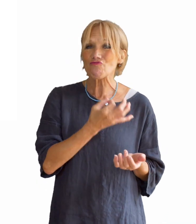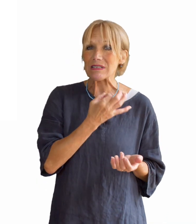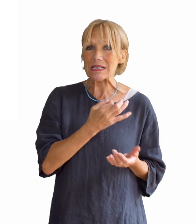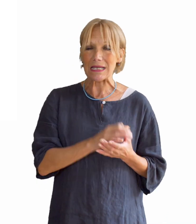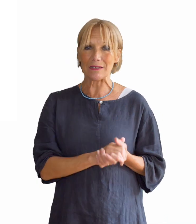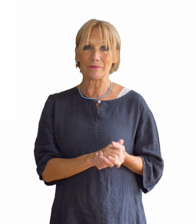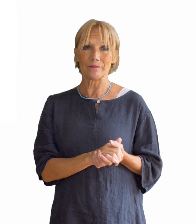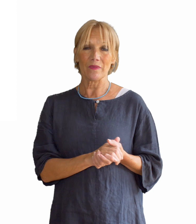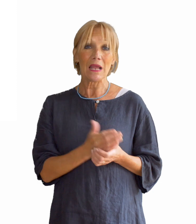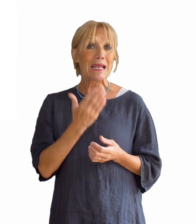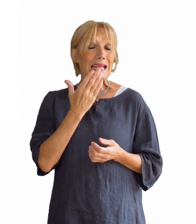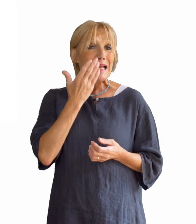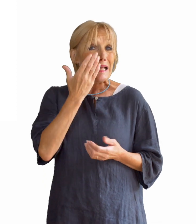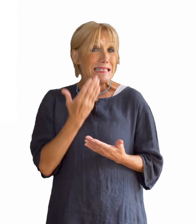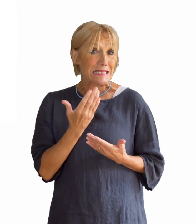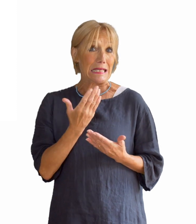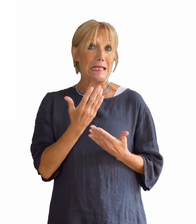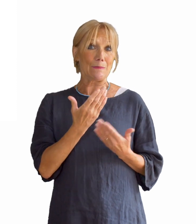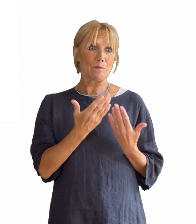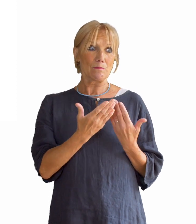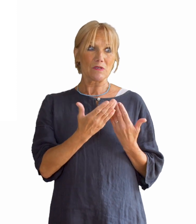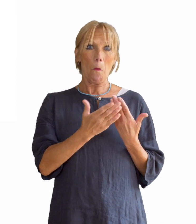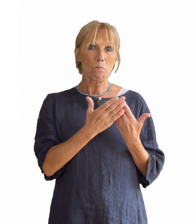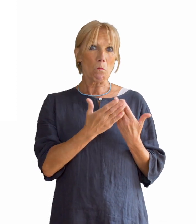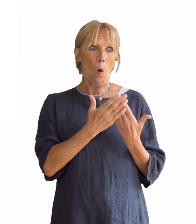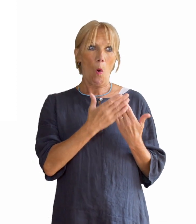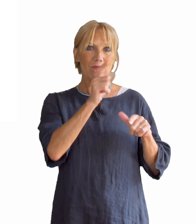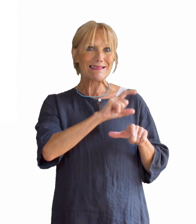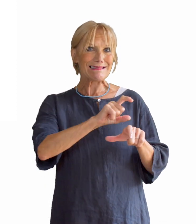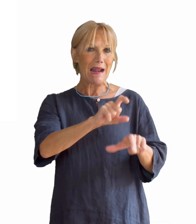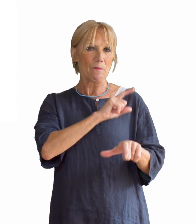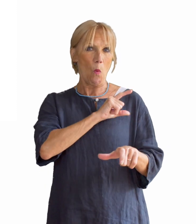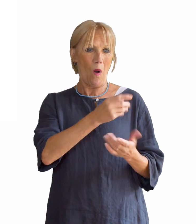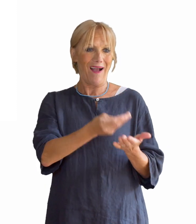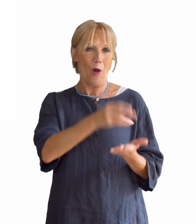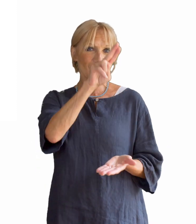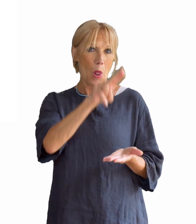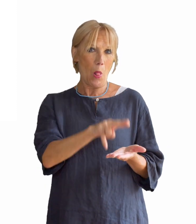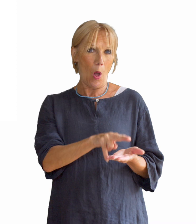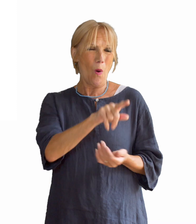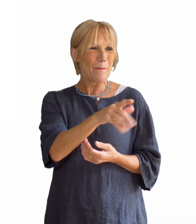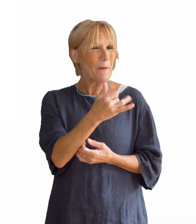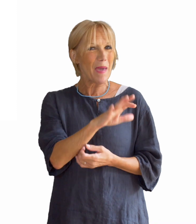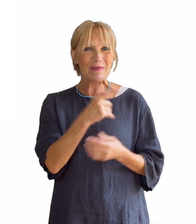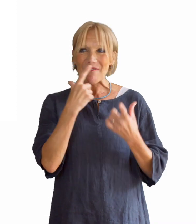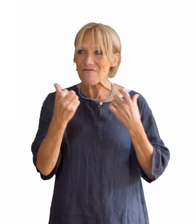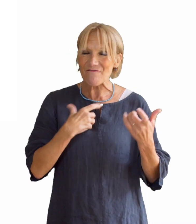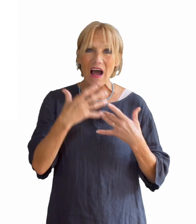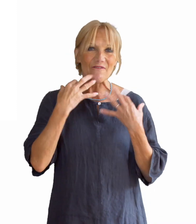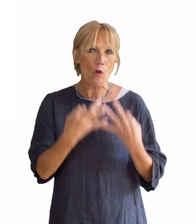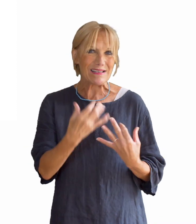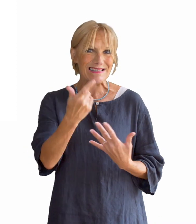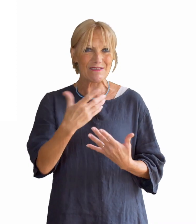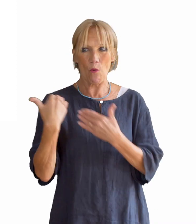While it may seem more sustainable as staffing costs are low, it may be difficult to find volunteers willing to take on such